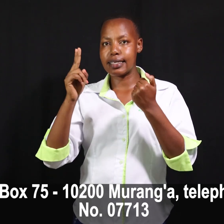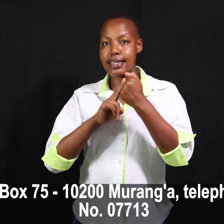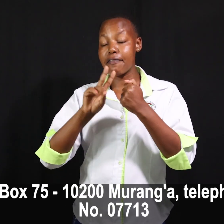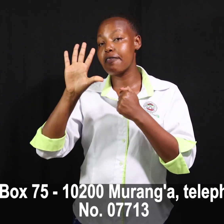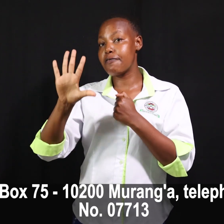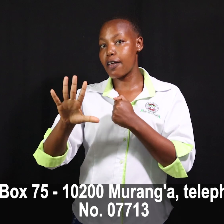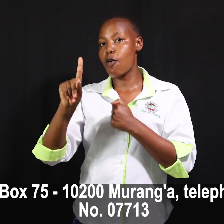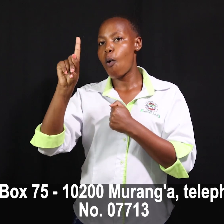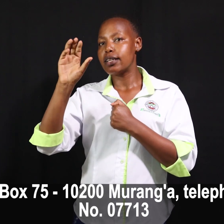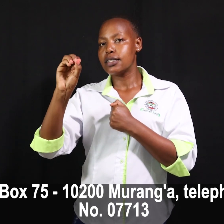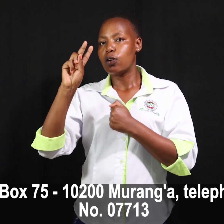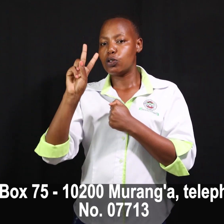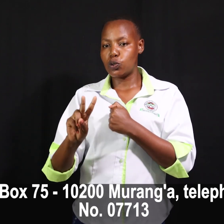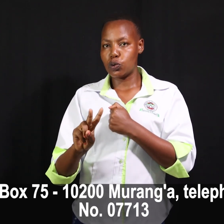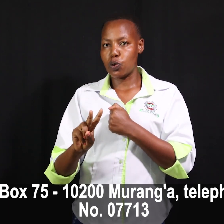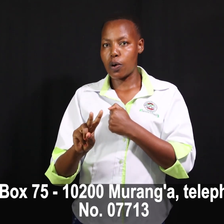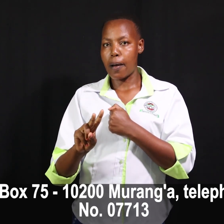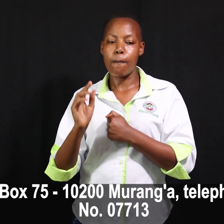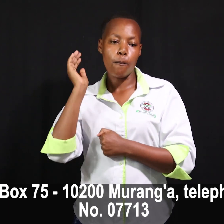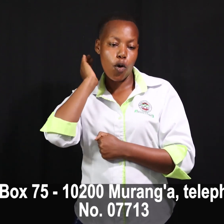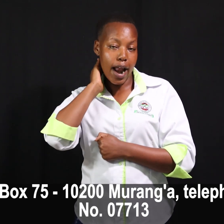7510200 Murang'a, telephone number